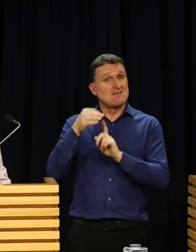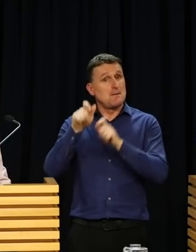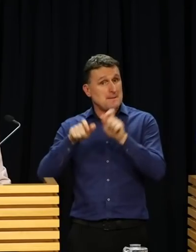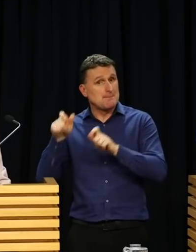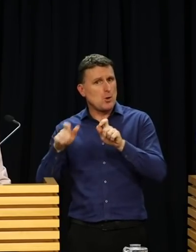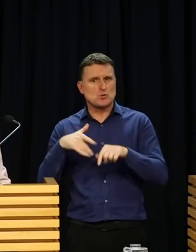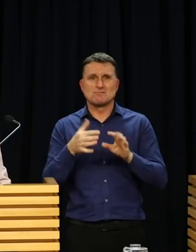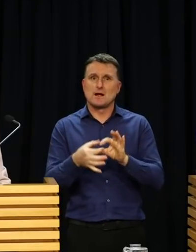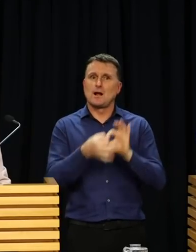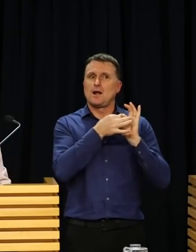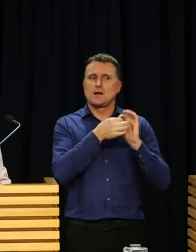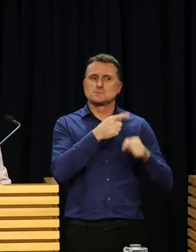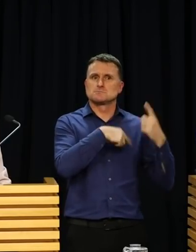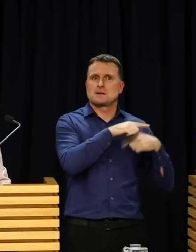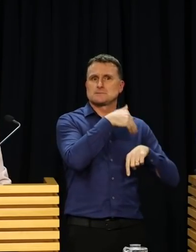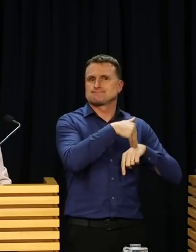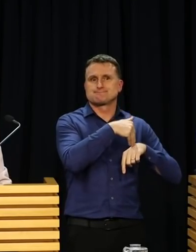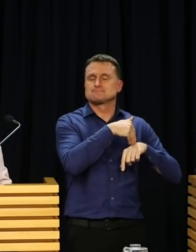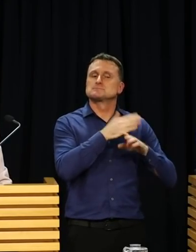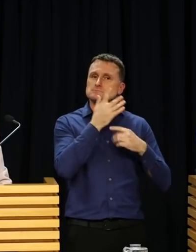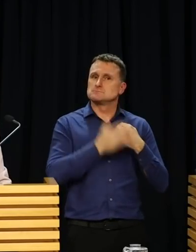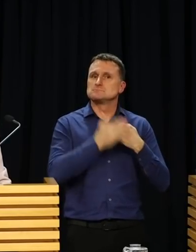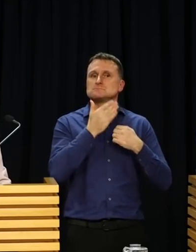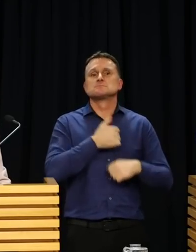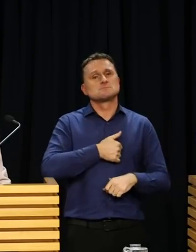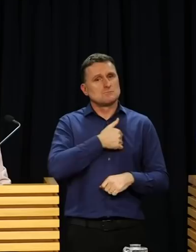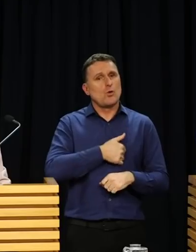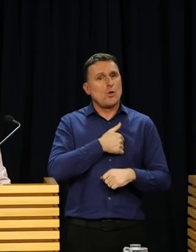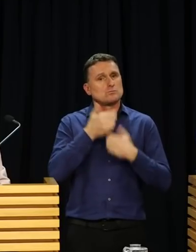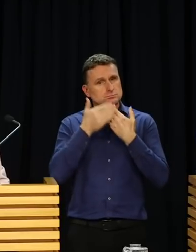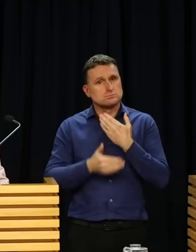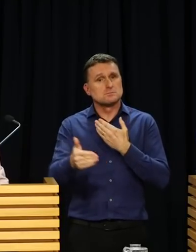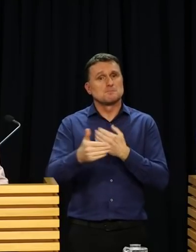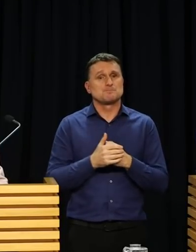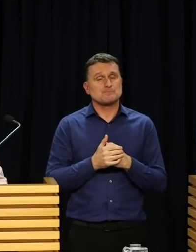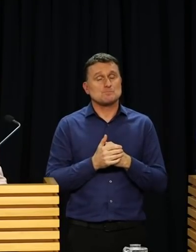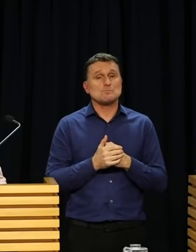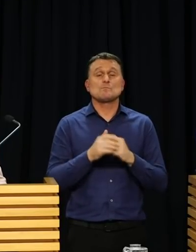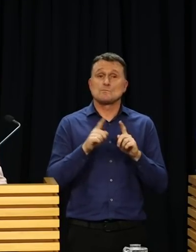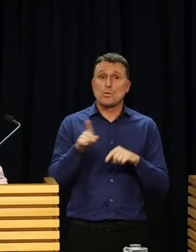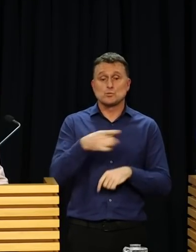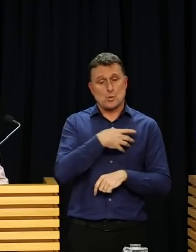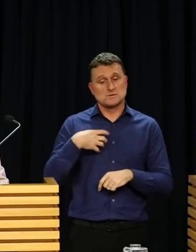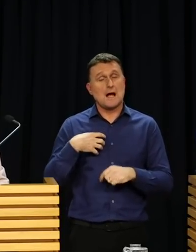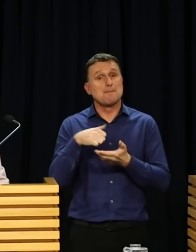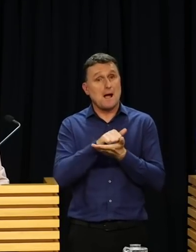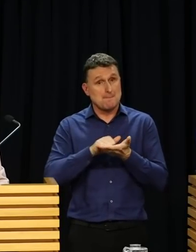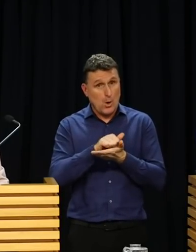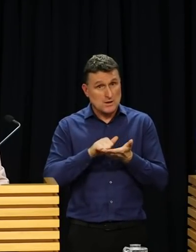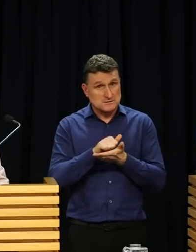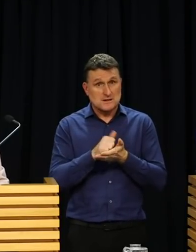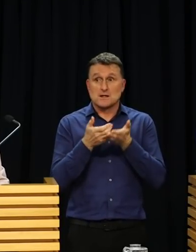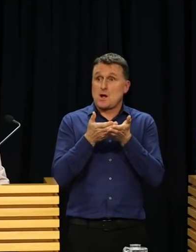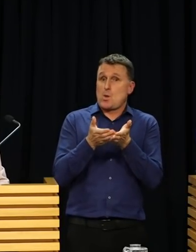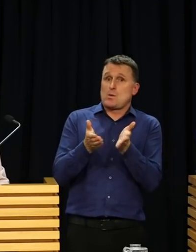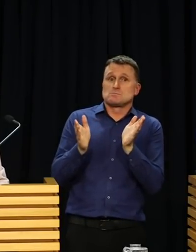the wrongs and harms of the past. The widespread public support for a government apology makes it a timely opportunity